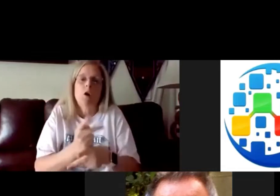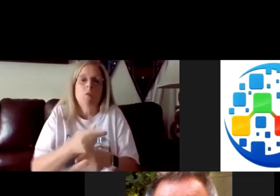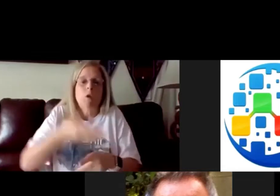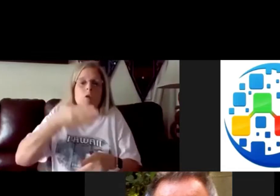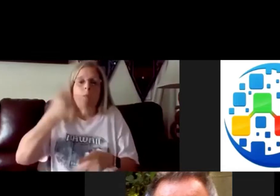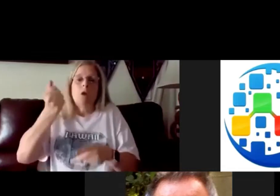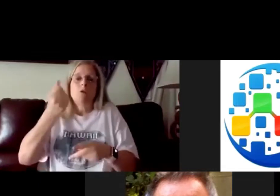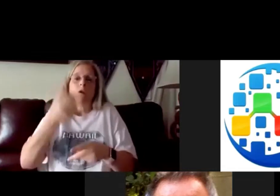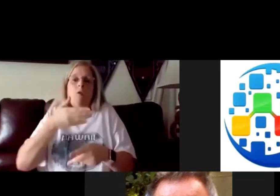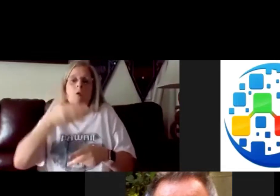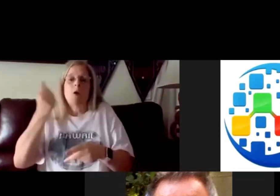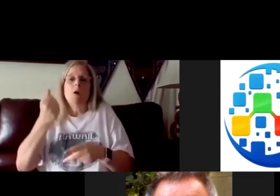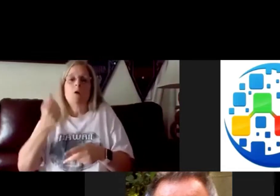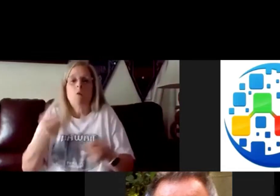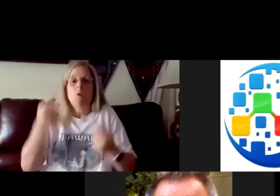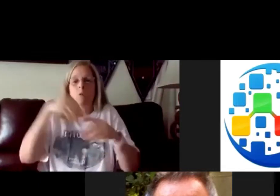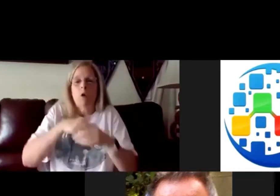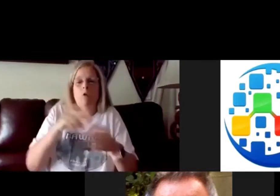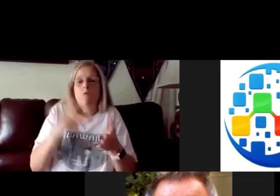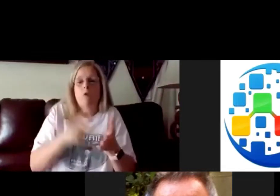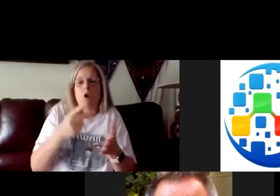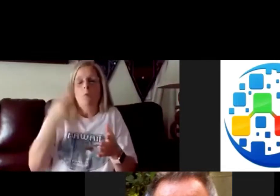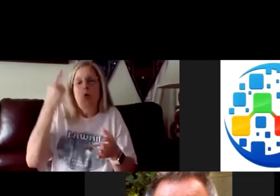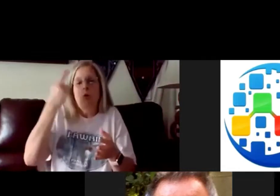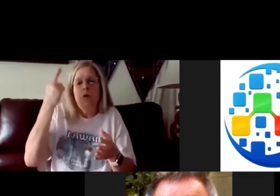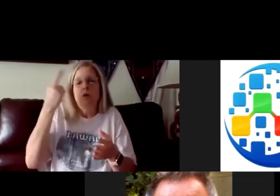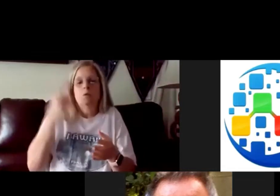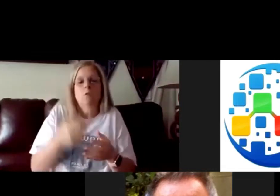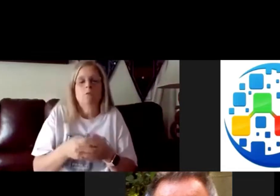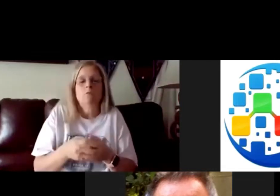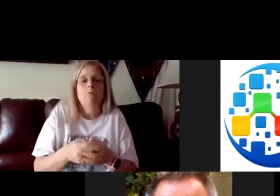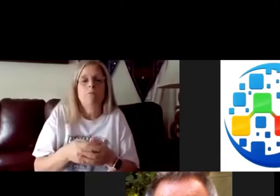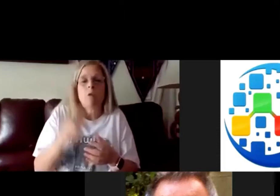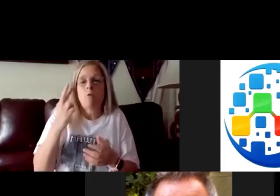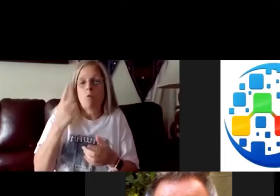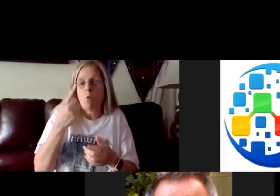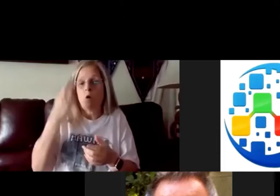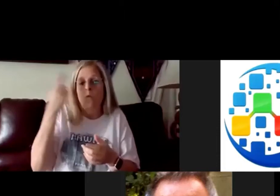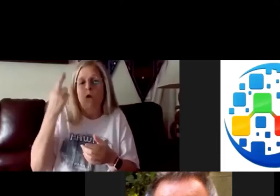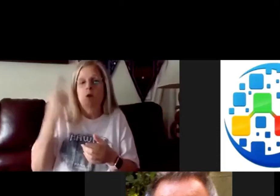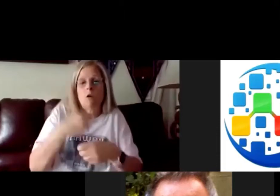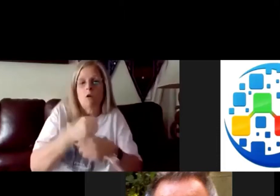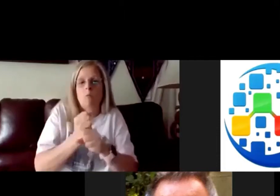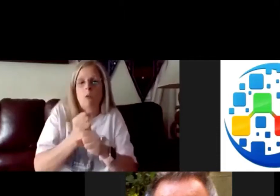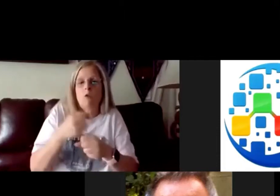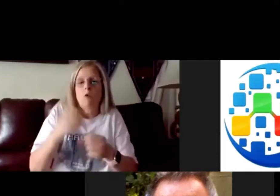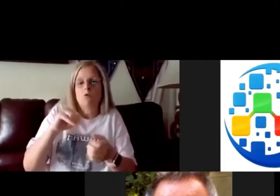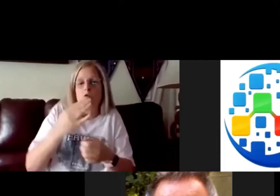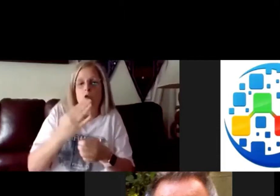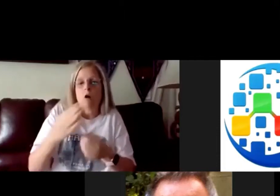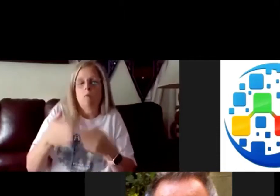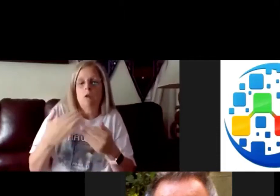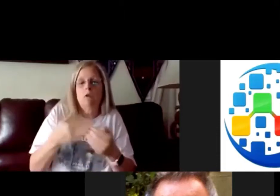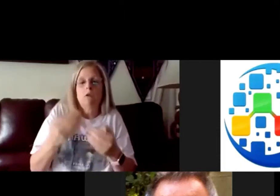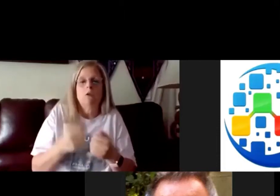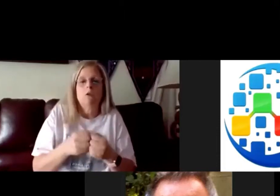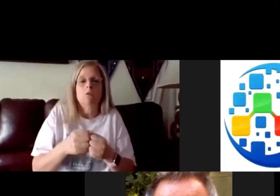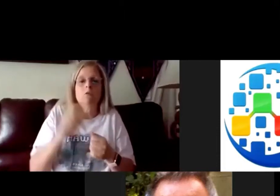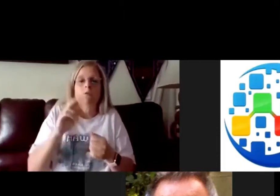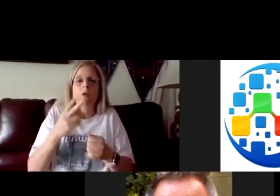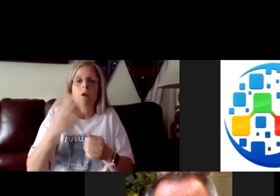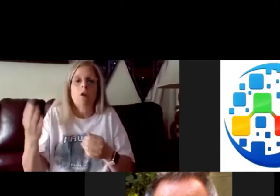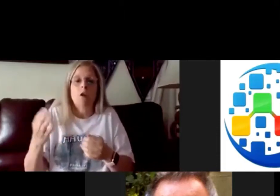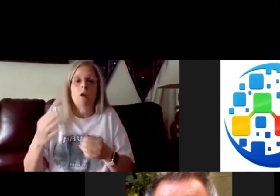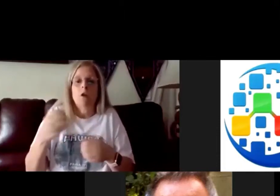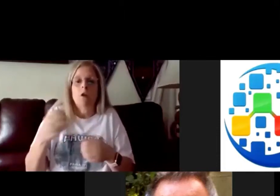come in for a couple of reasons. They'll come in for one reason, it makes their job easier. And the second thing, it makes their bottom